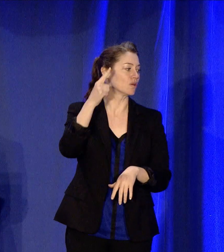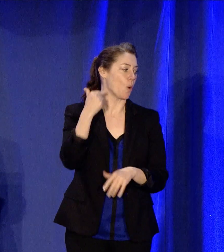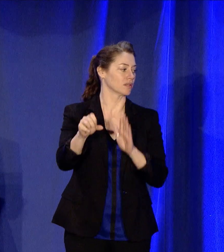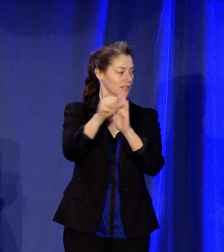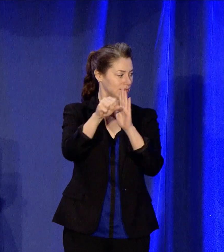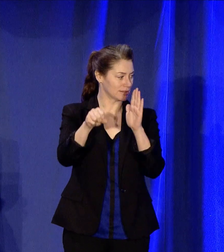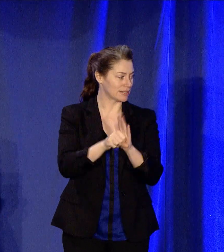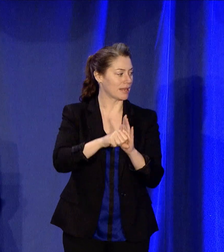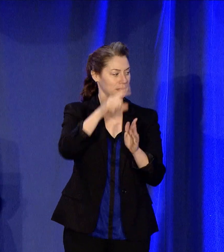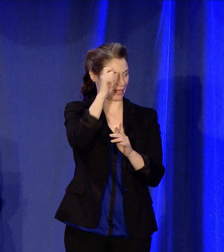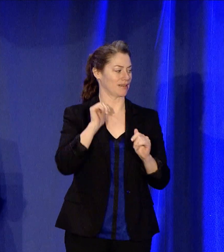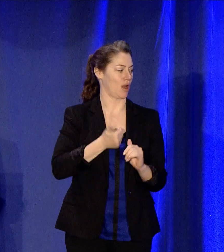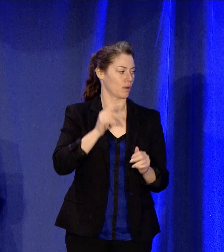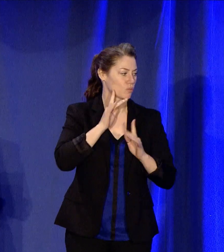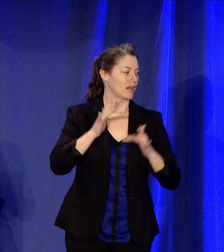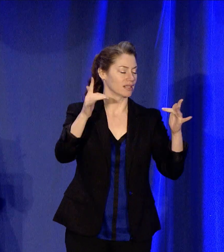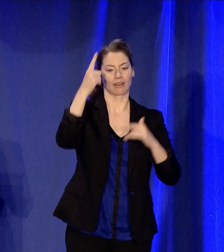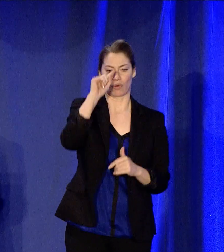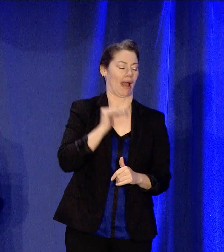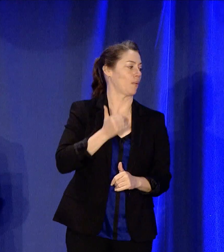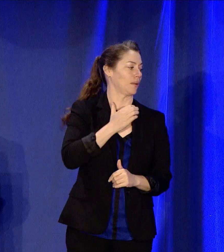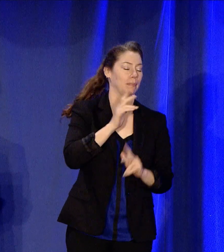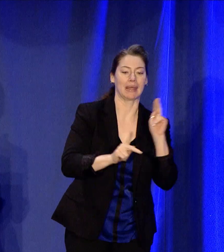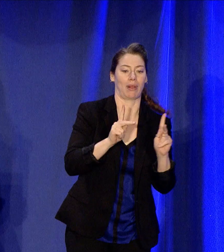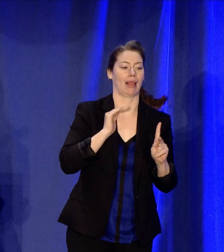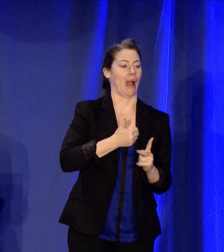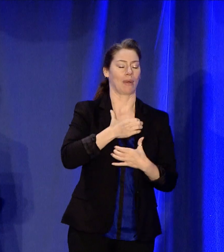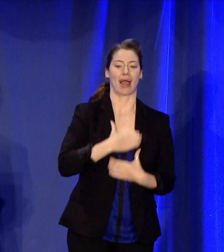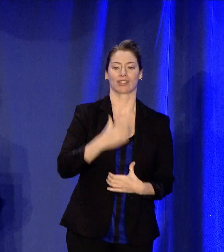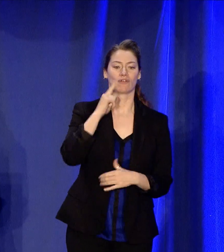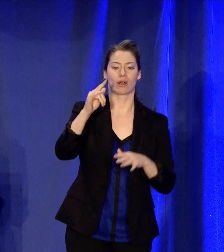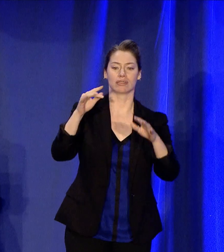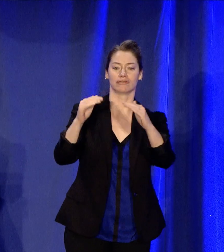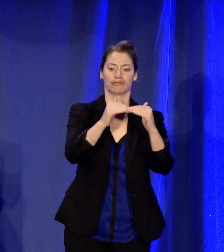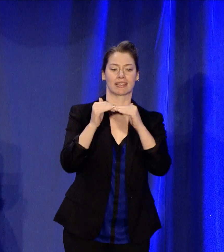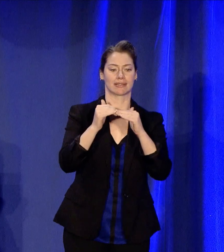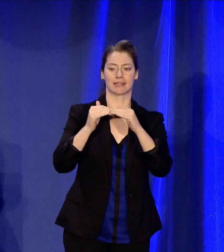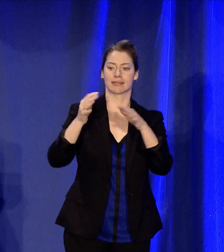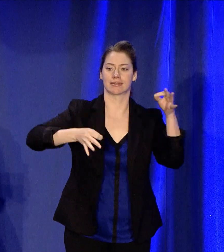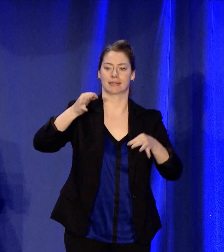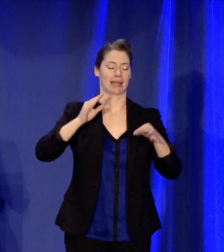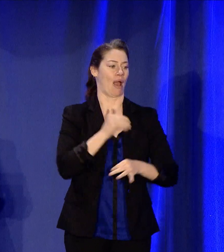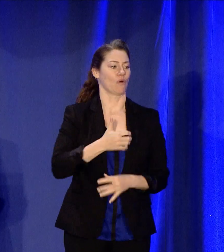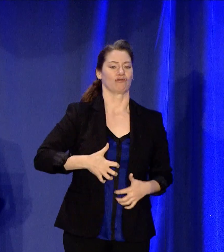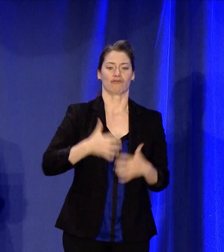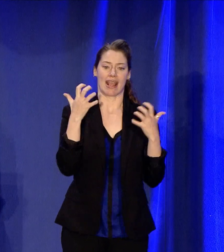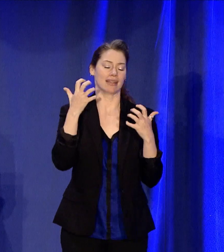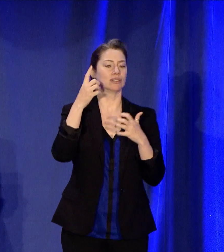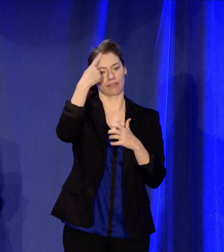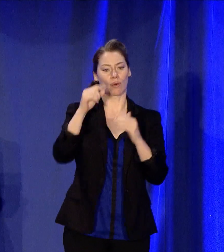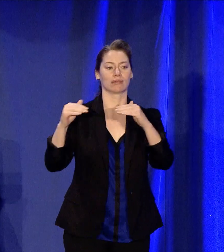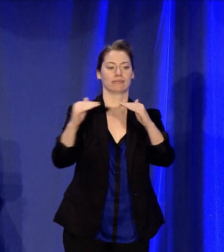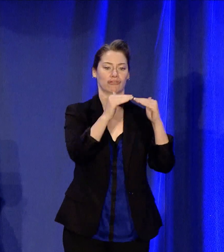our people, our passion for justice. No, not passion, our rage for justice. Our fierce